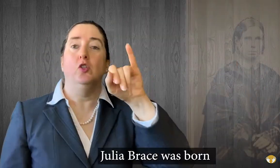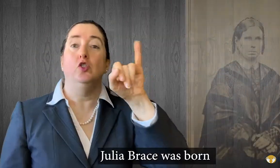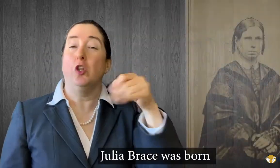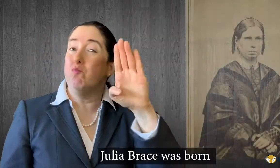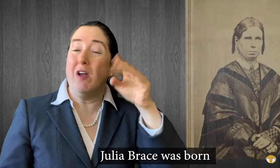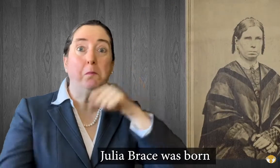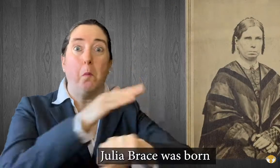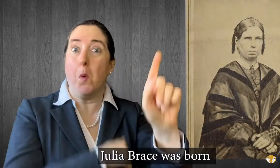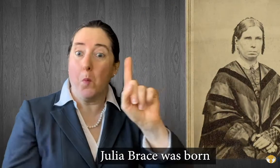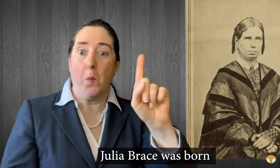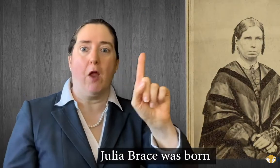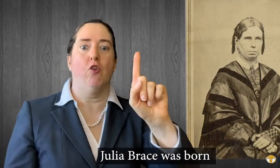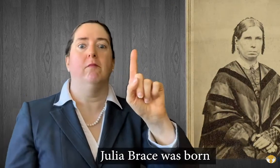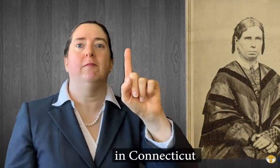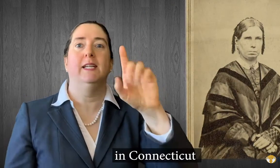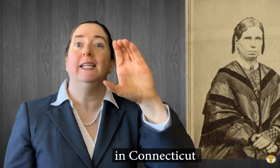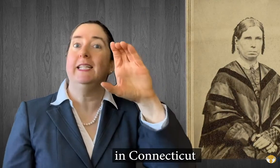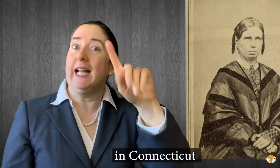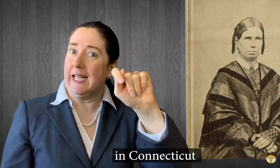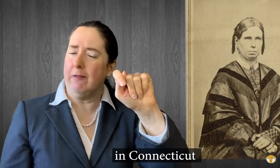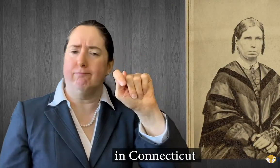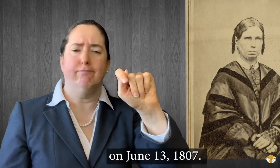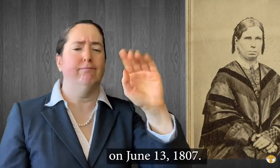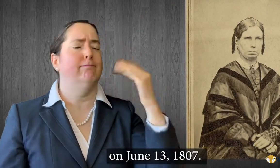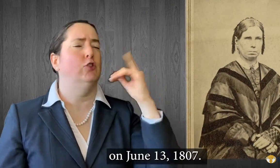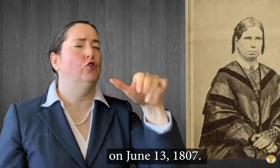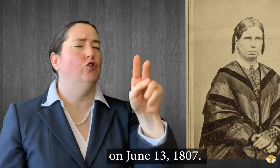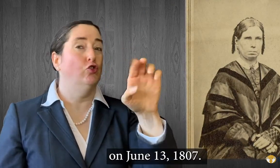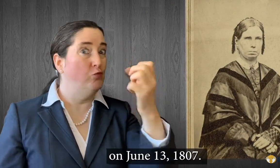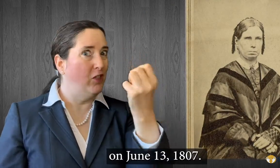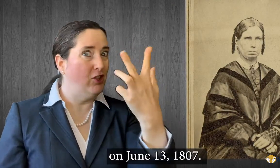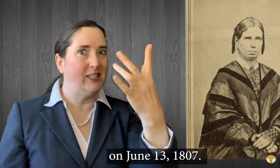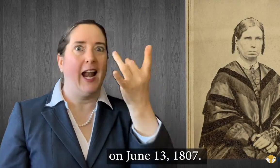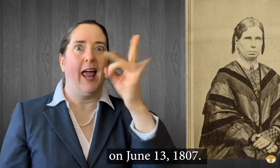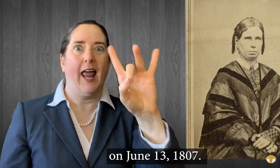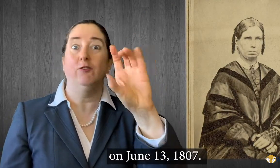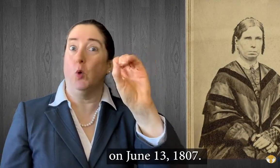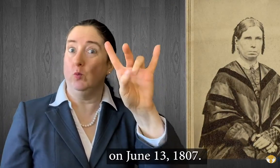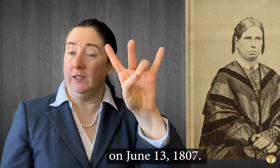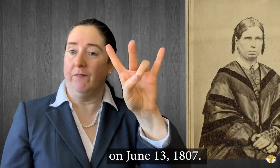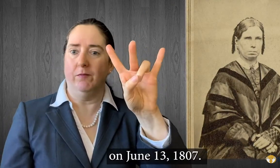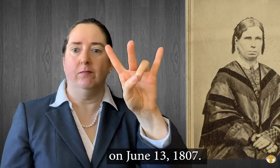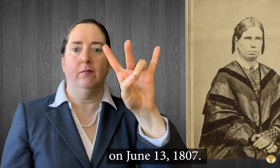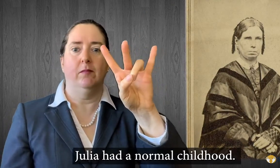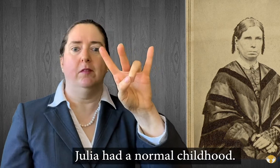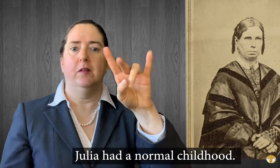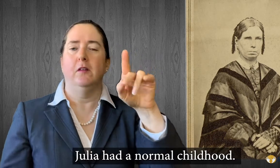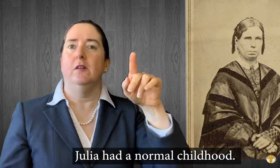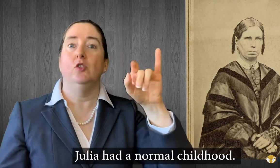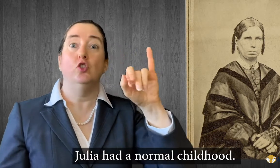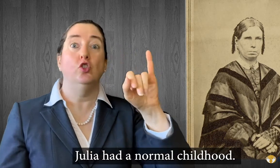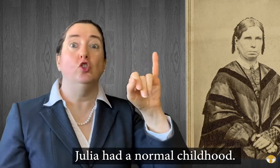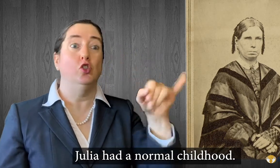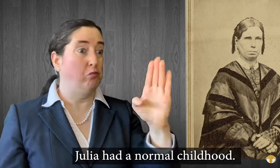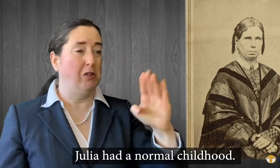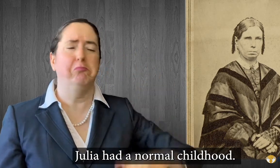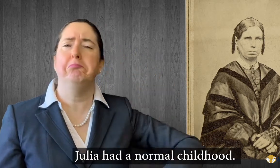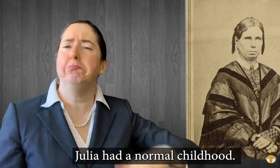Helen Keller. Julia Brace was born in Connecticut on June 13th, 1807. Julia had a normal childhood.